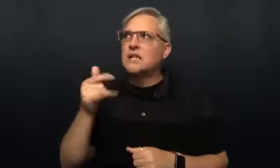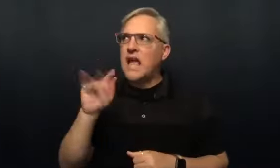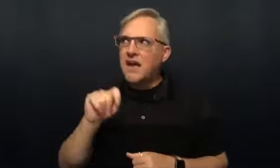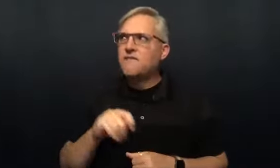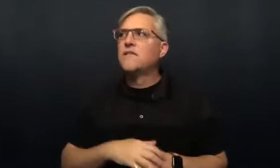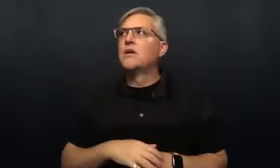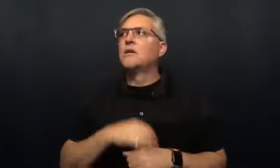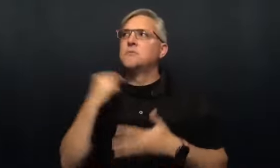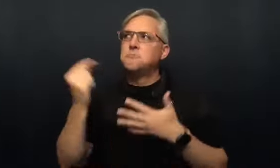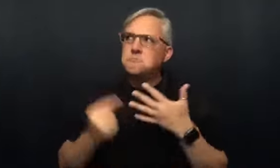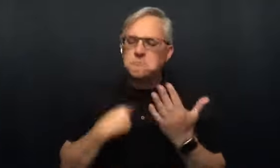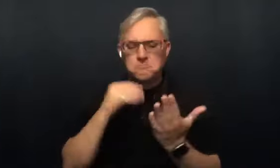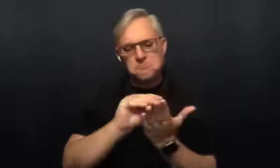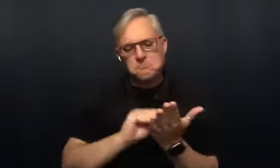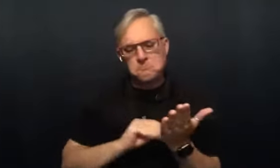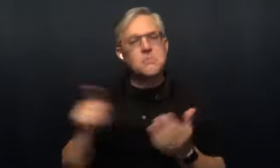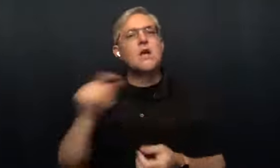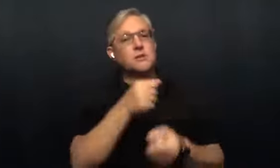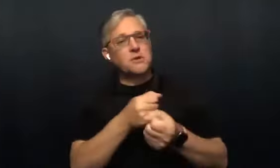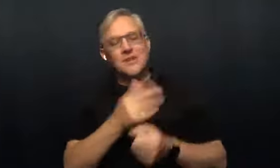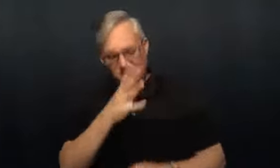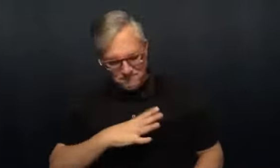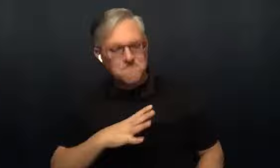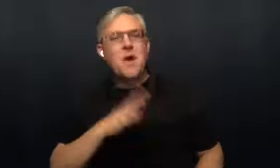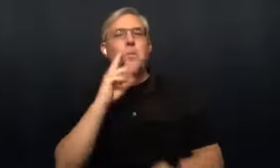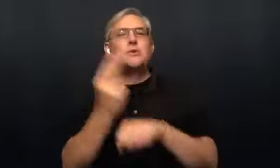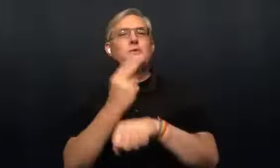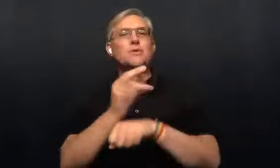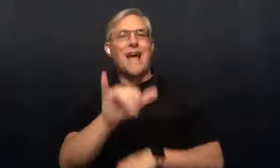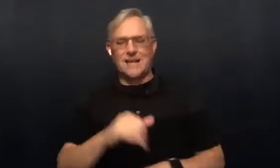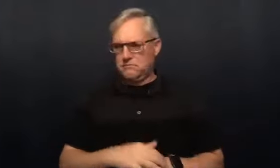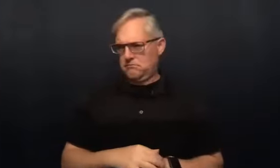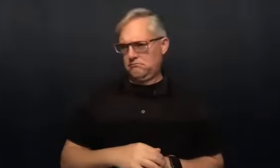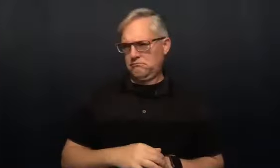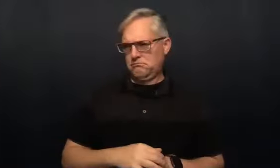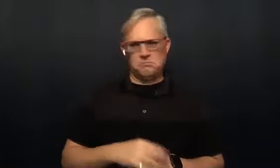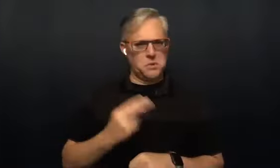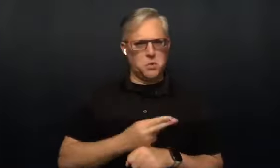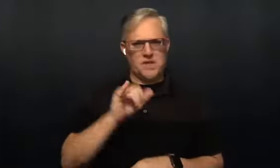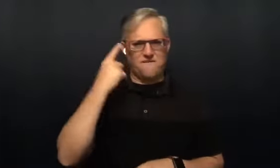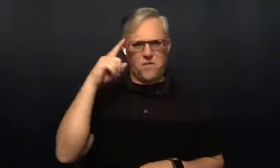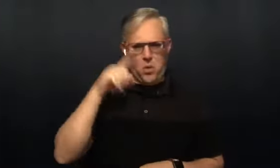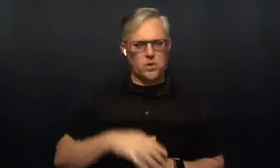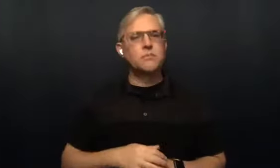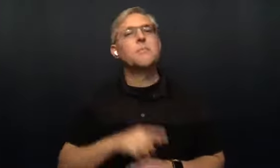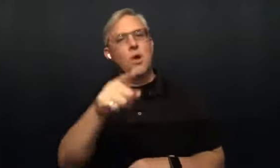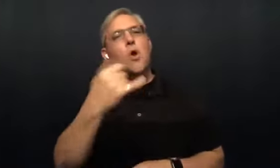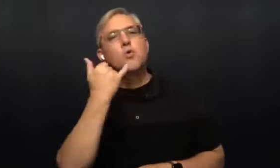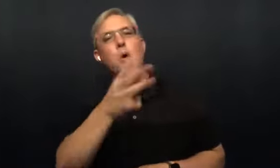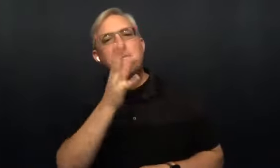that. And I said, work with what? And she said, we'll work with that. And I said, what do you mean? She goes, I want you to call your mom and tell her you love her. And it's like, I'm not doing that. And she said,